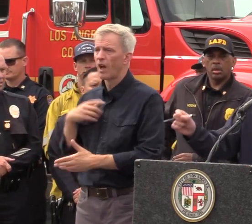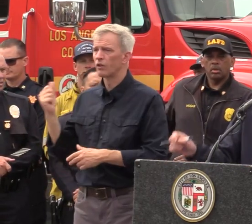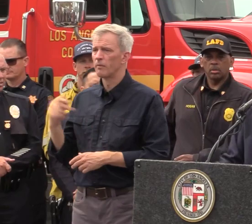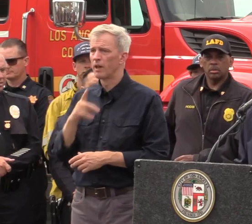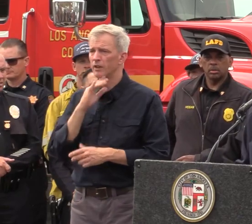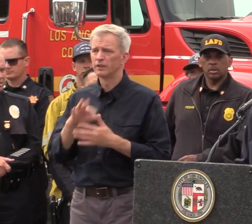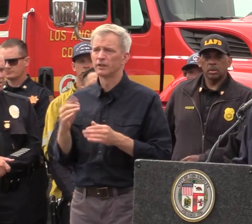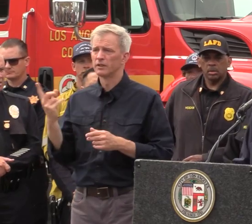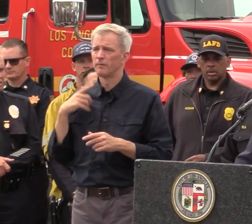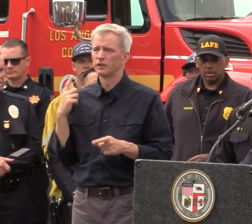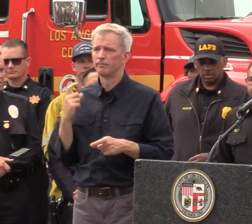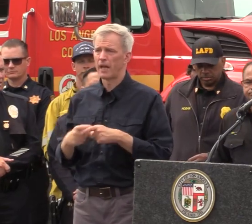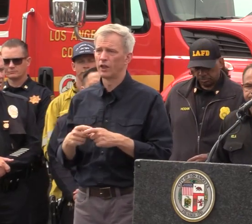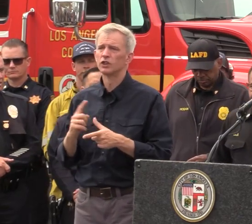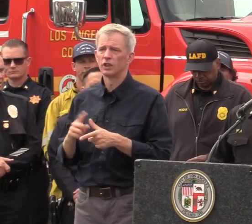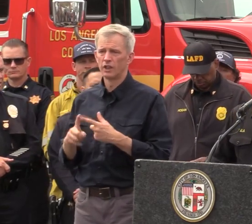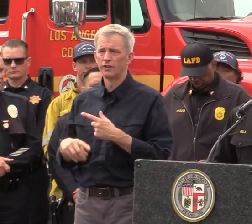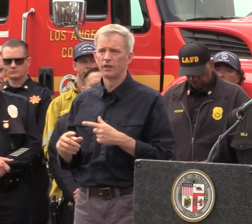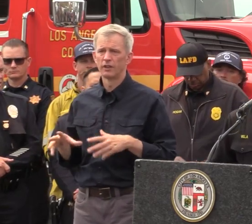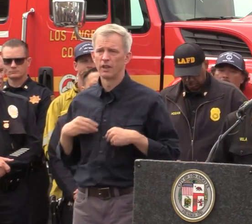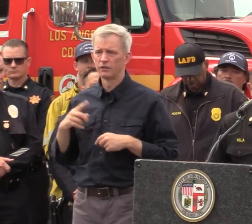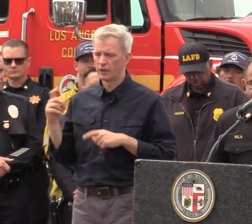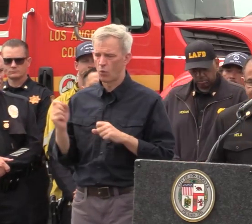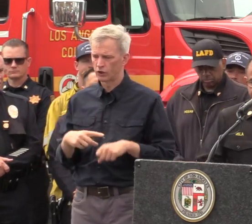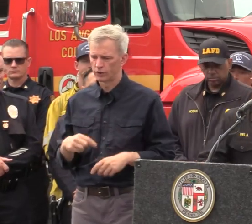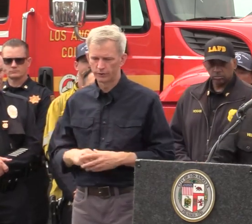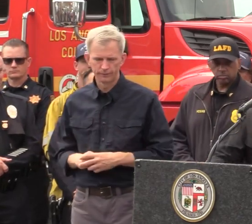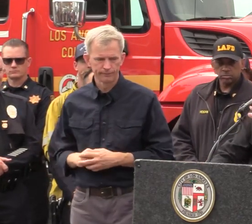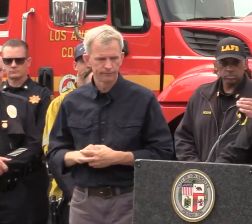and then we'll take questions.